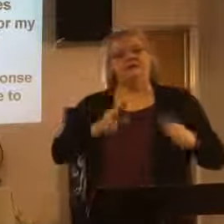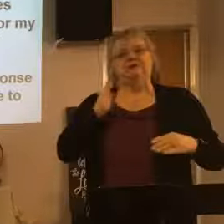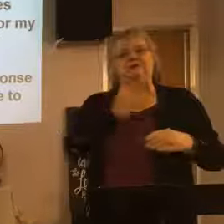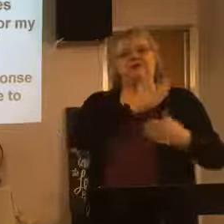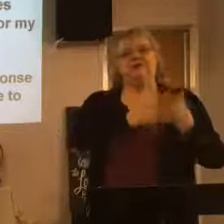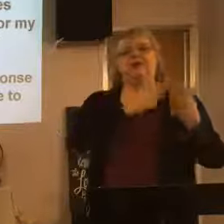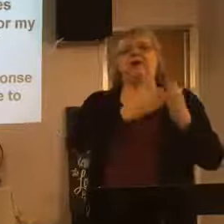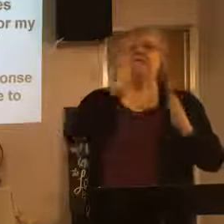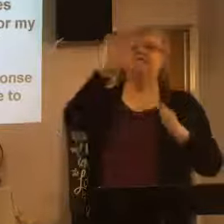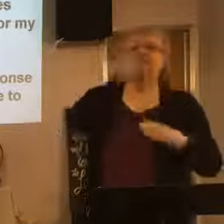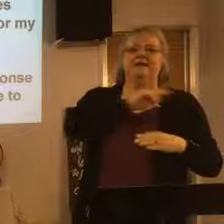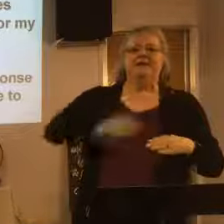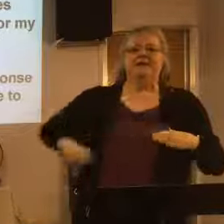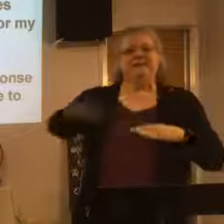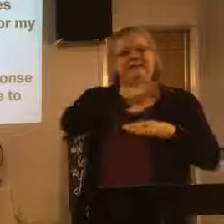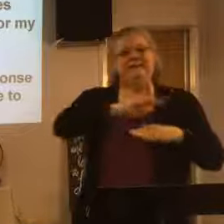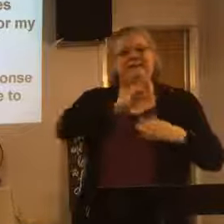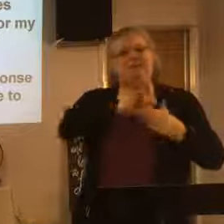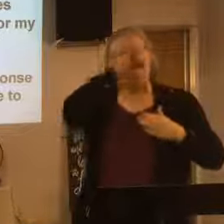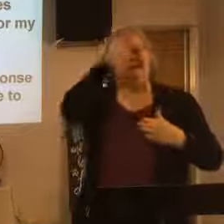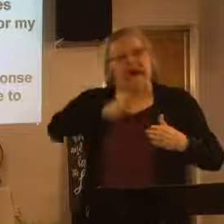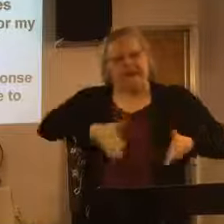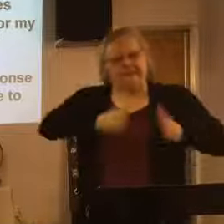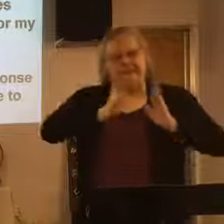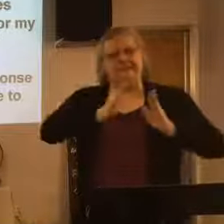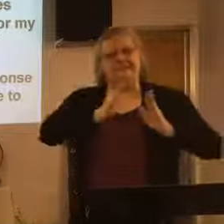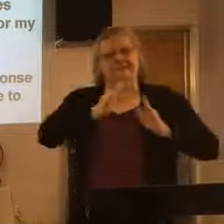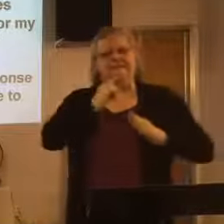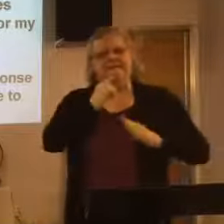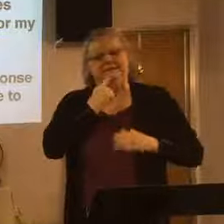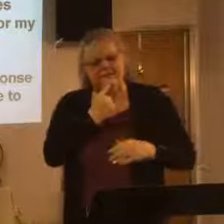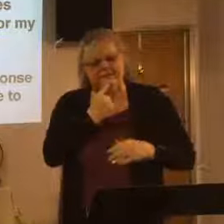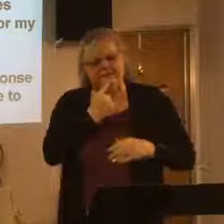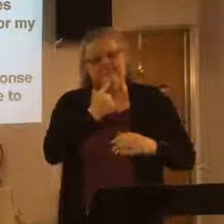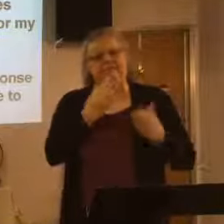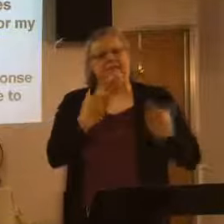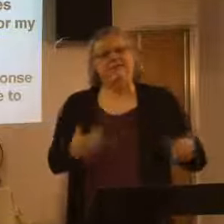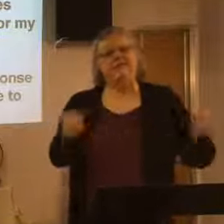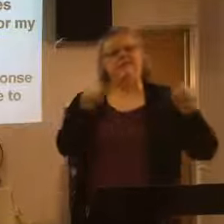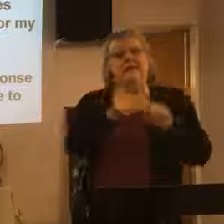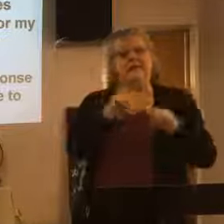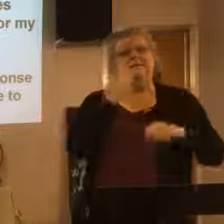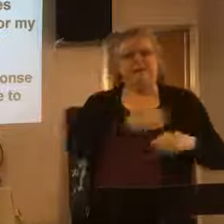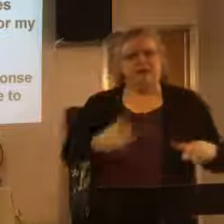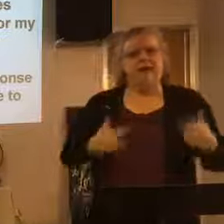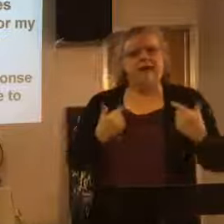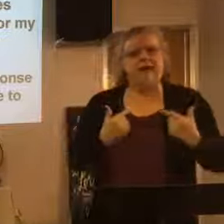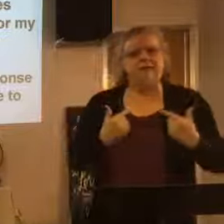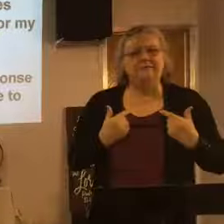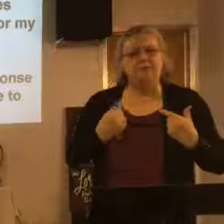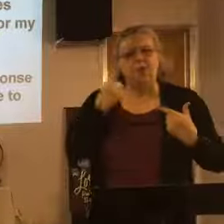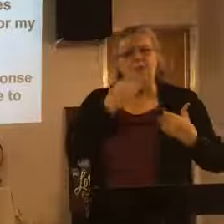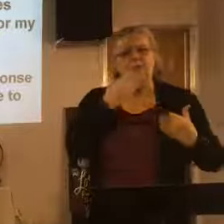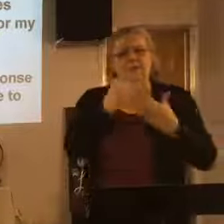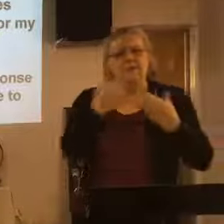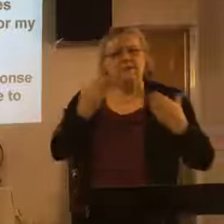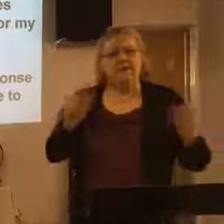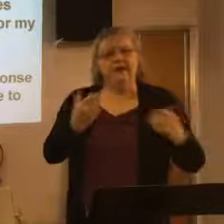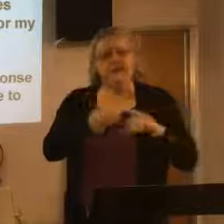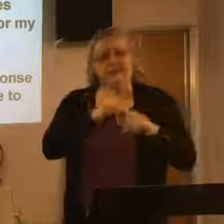kingdom of God, is that God allows disappointment in our life. And one of the good things that comes out